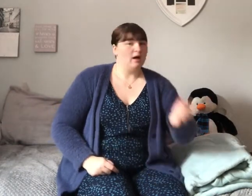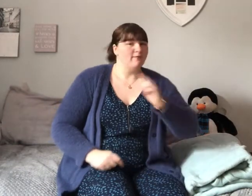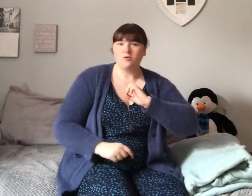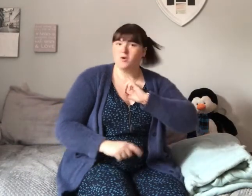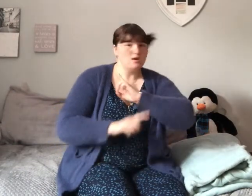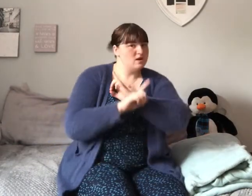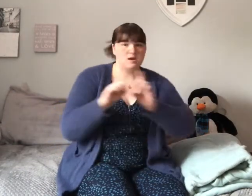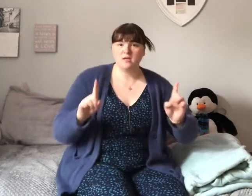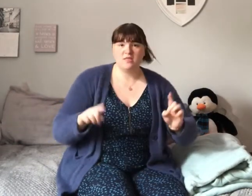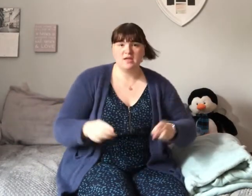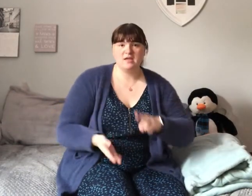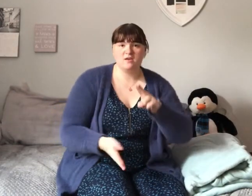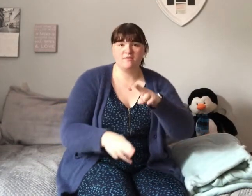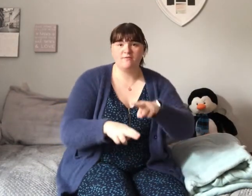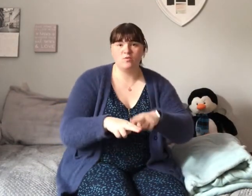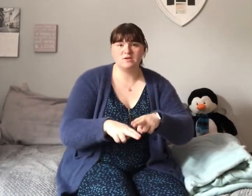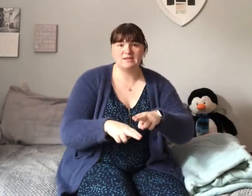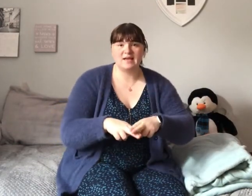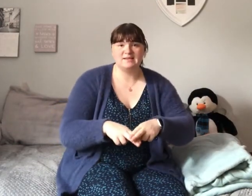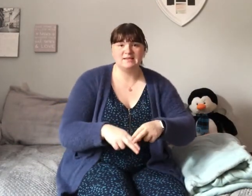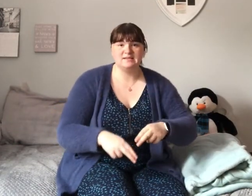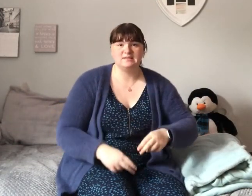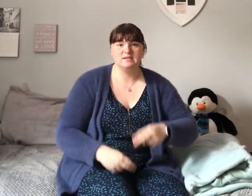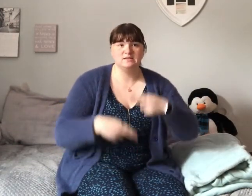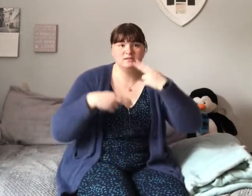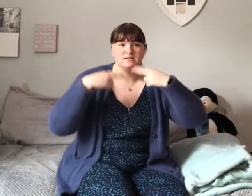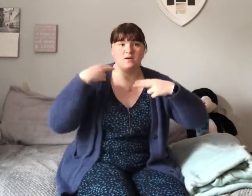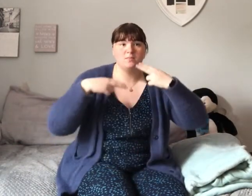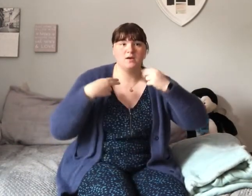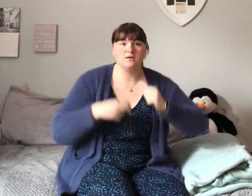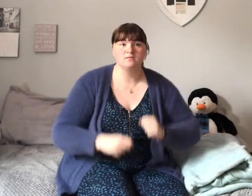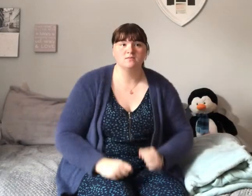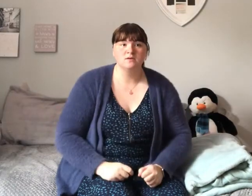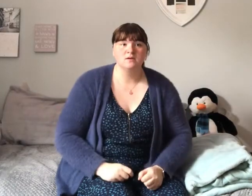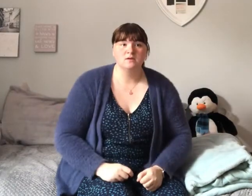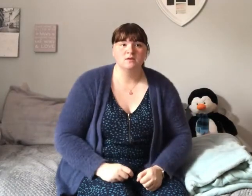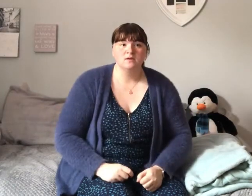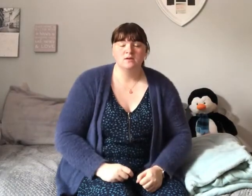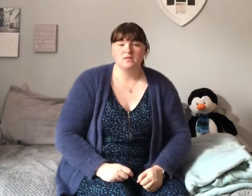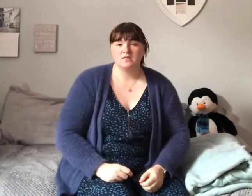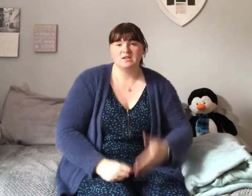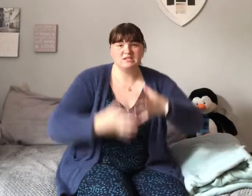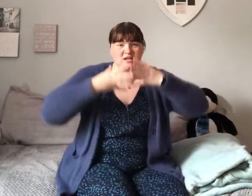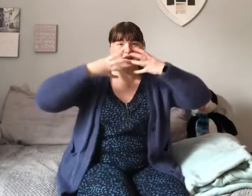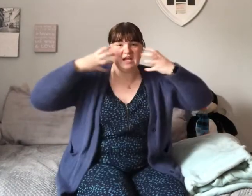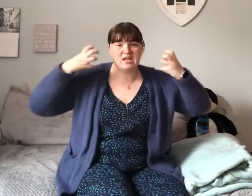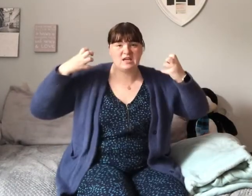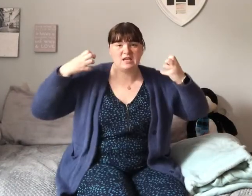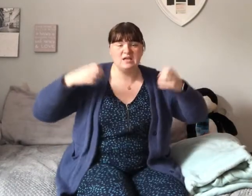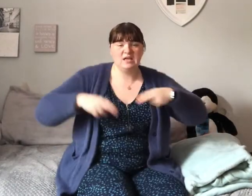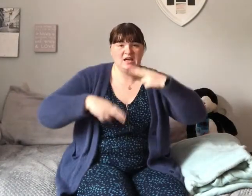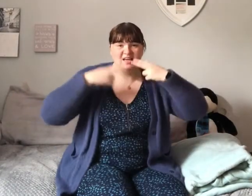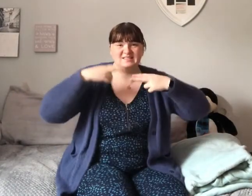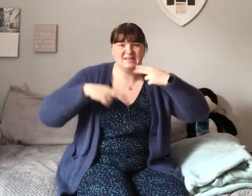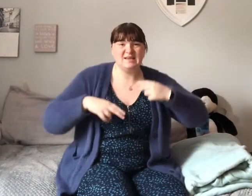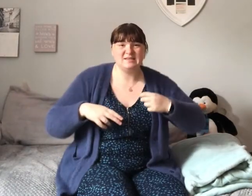I've got nothing for Daddy's supper. The tiger has eaten